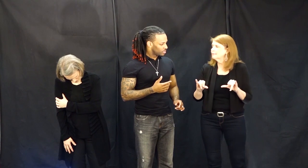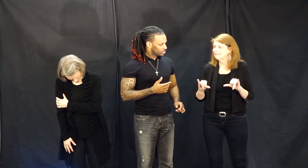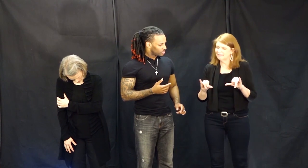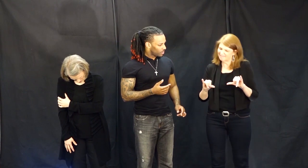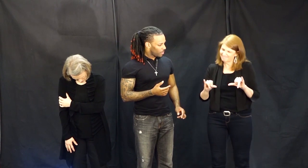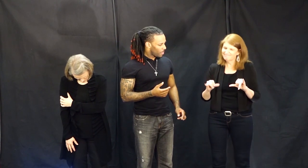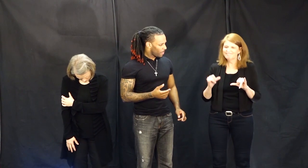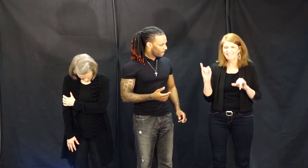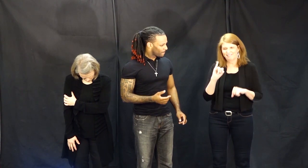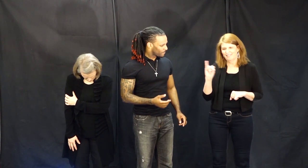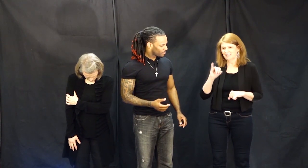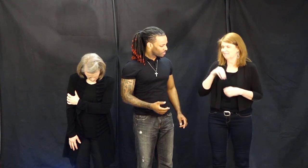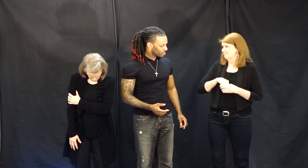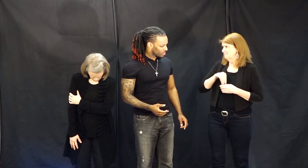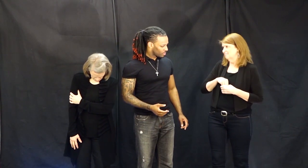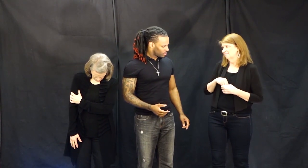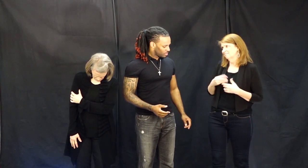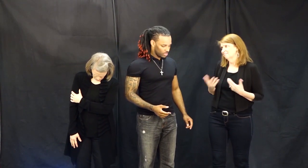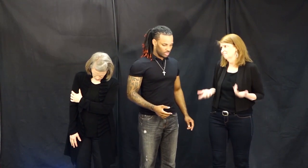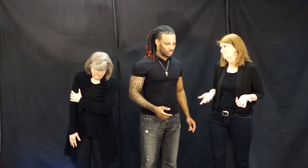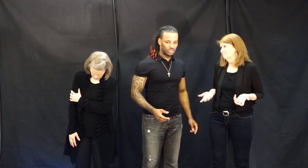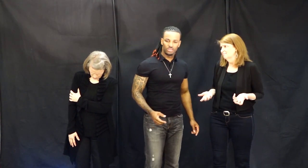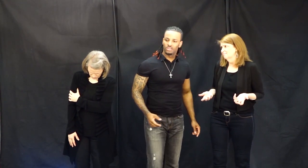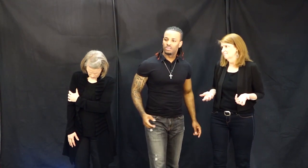already infected when he arrived.